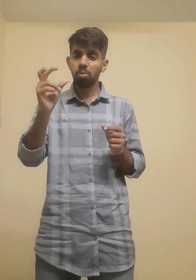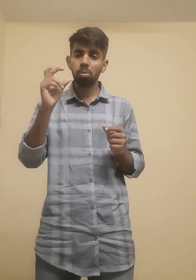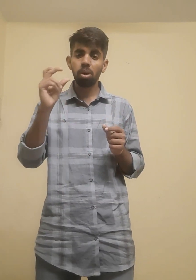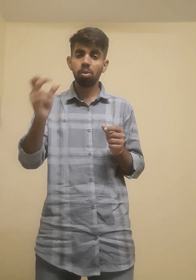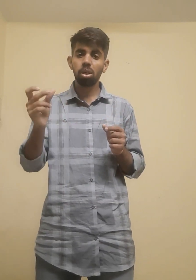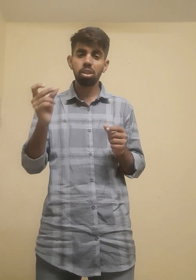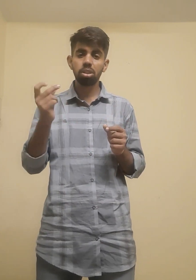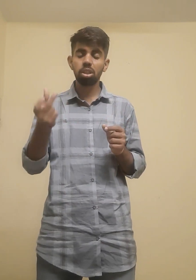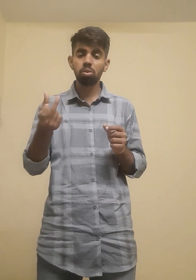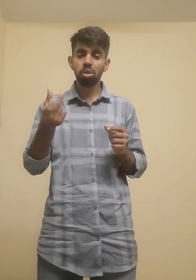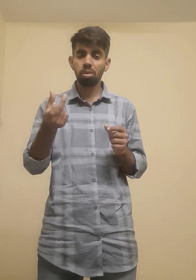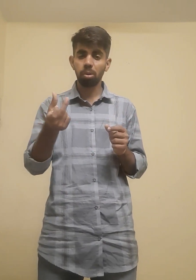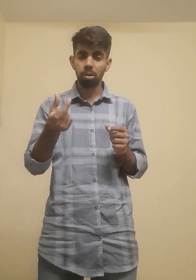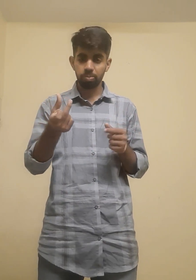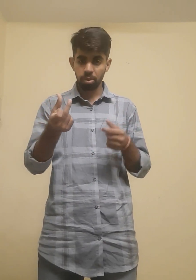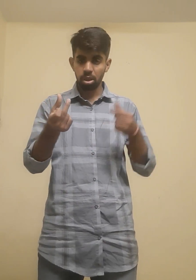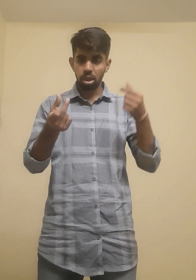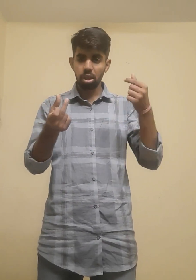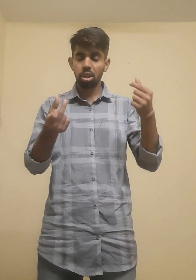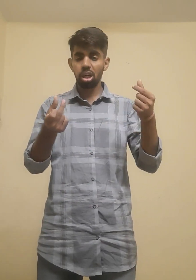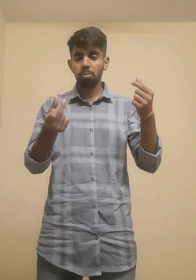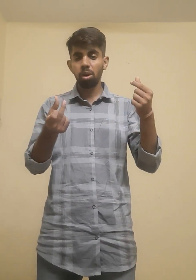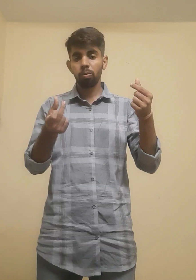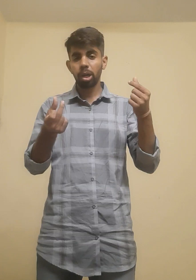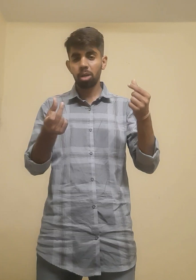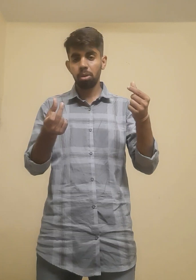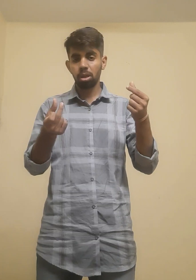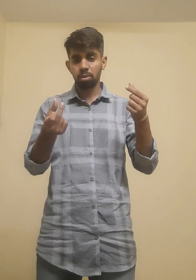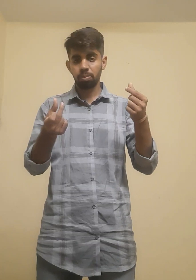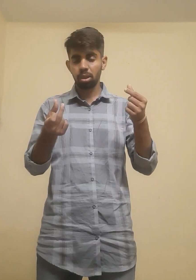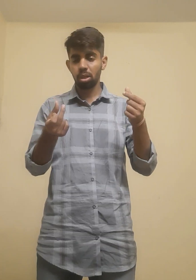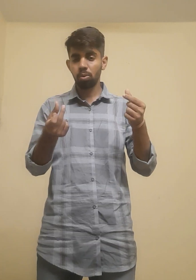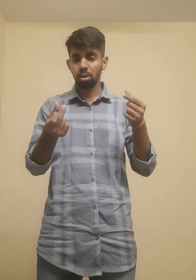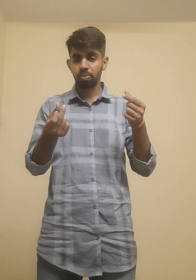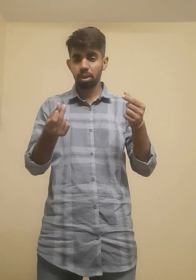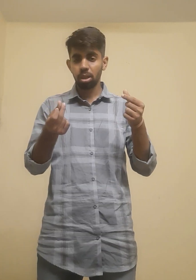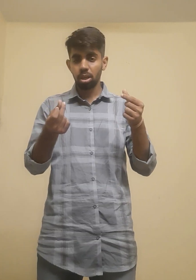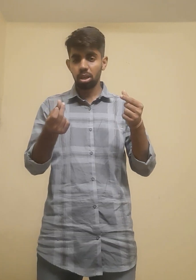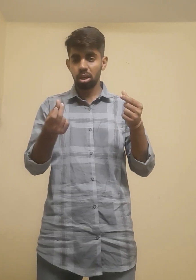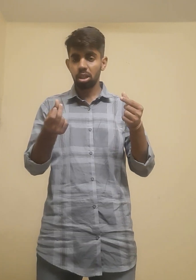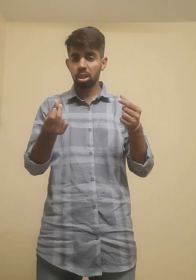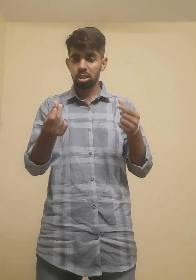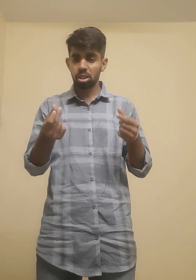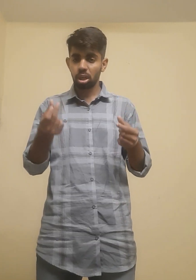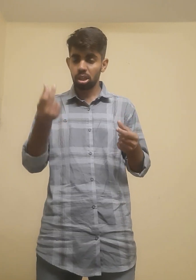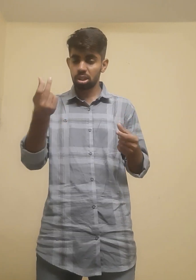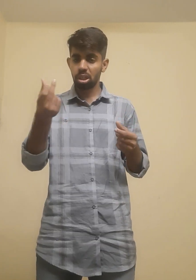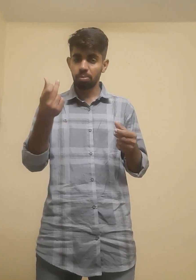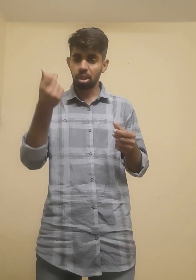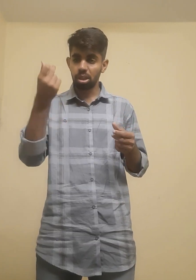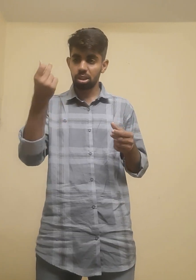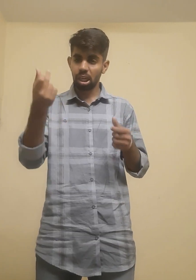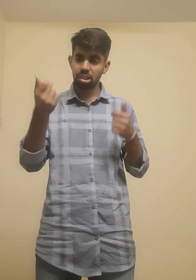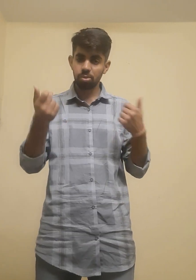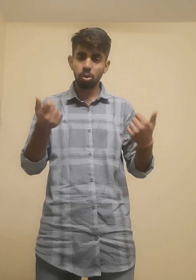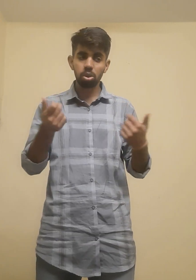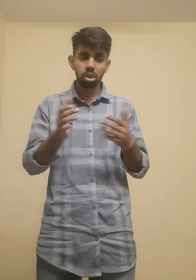of our instance variable and the name of parameter given in the constructor are same, that is x, both the